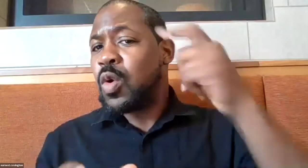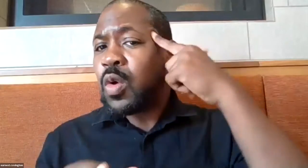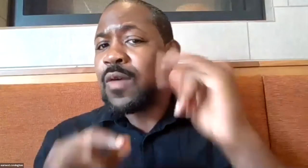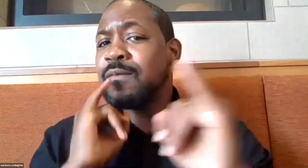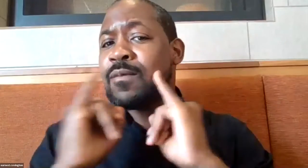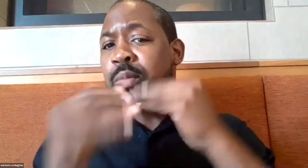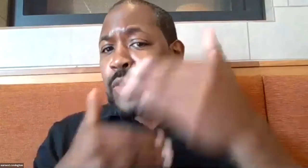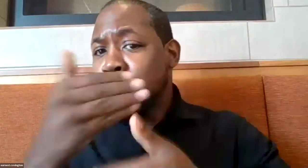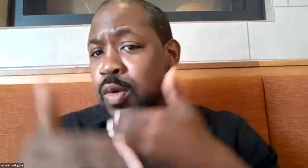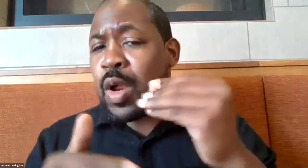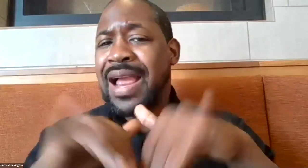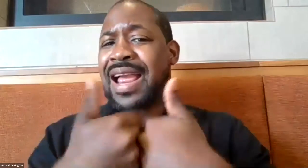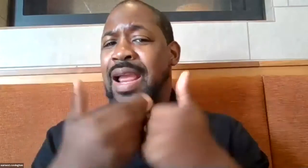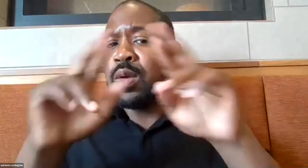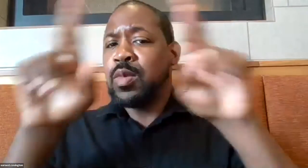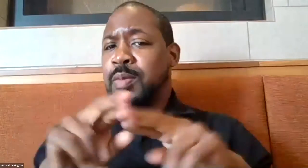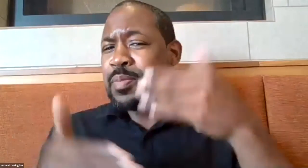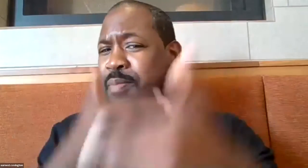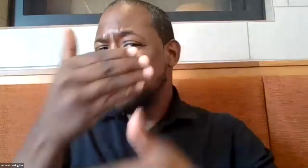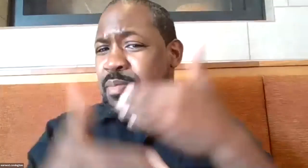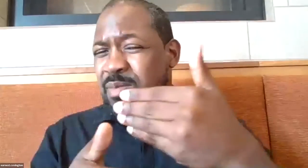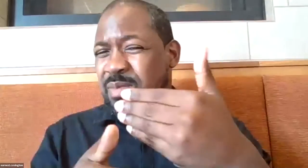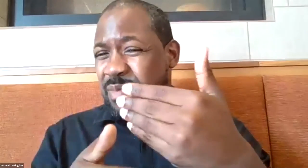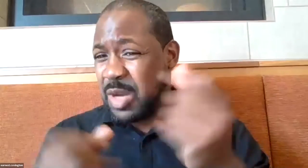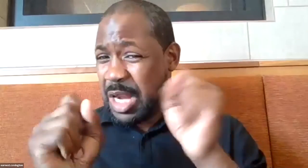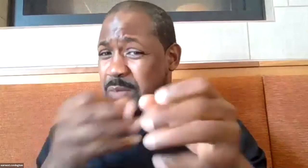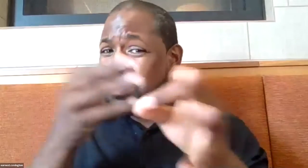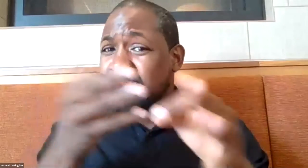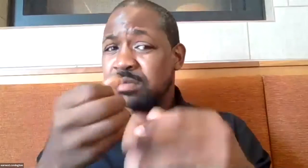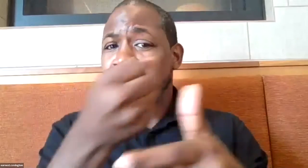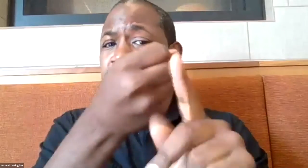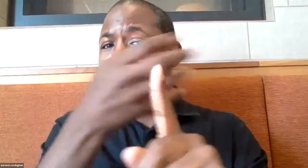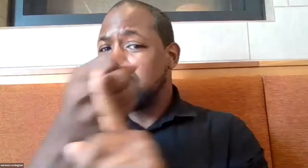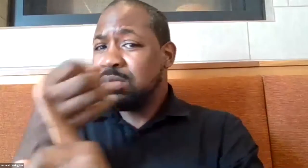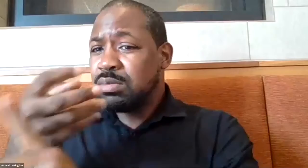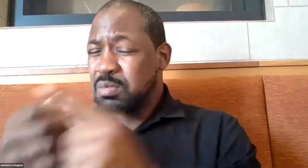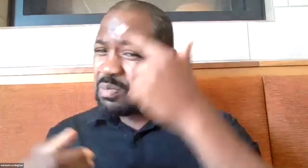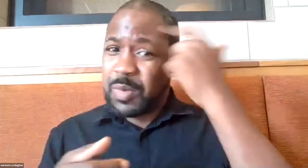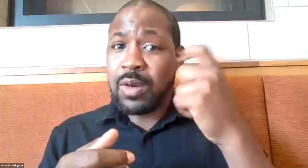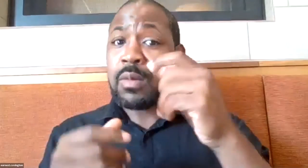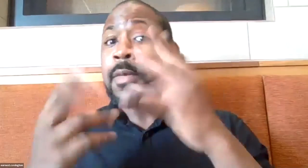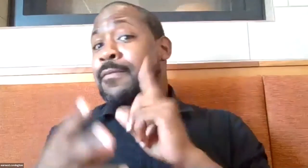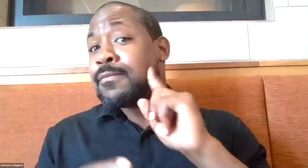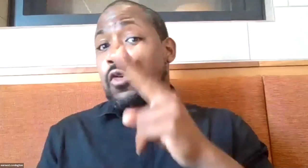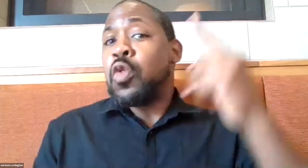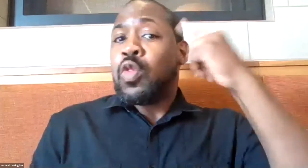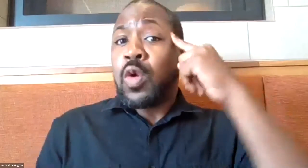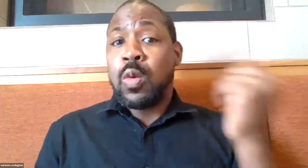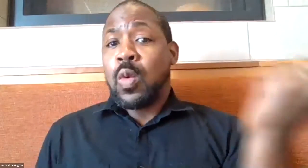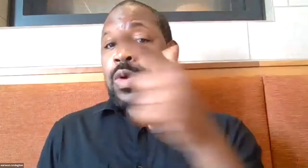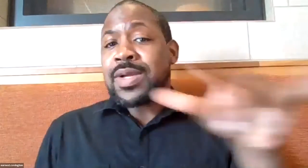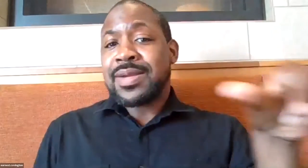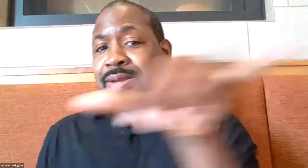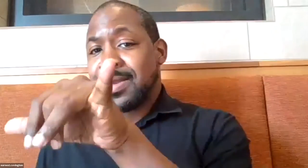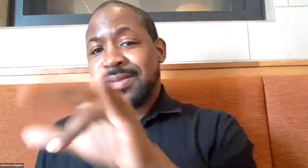and local municipality interviews. The process is different and how to go about their resumes, because I would imagine that, you